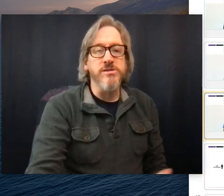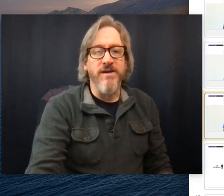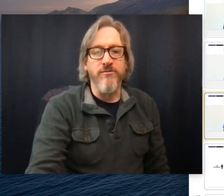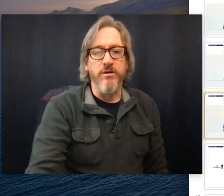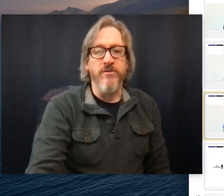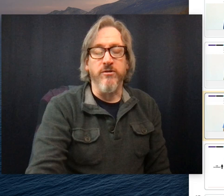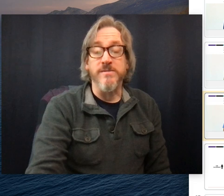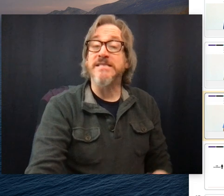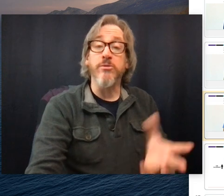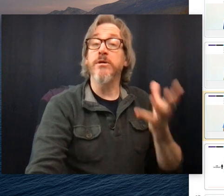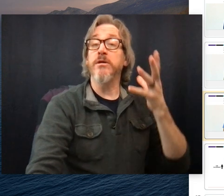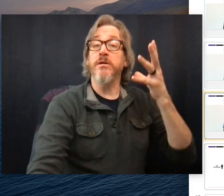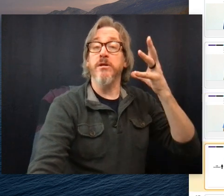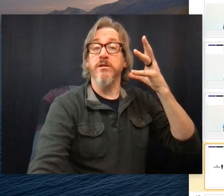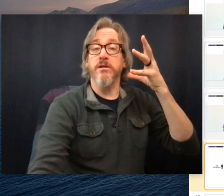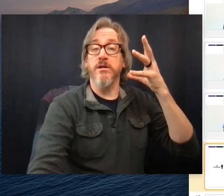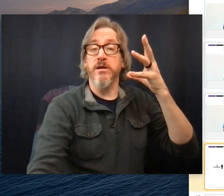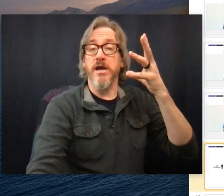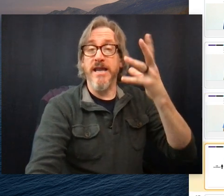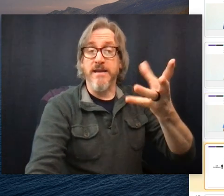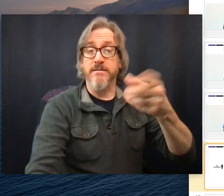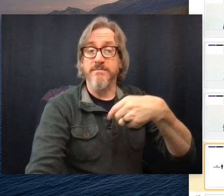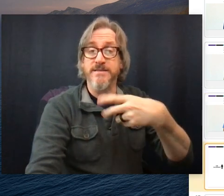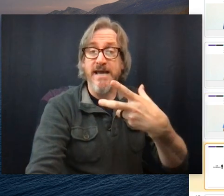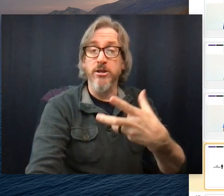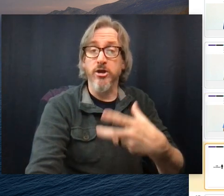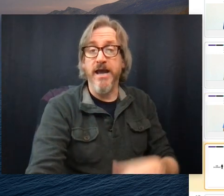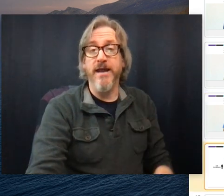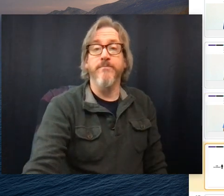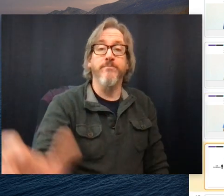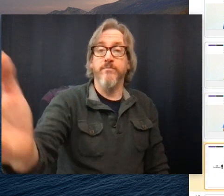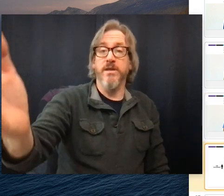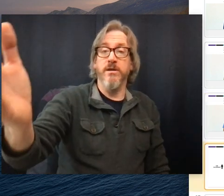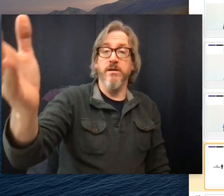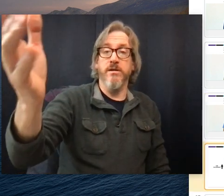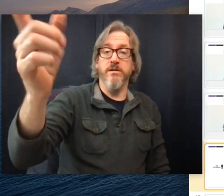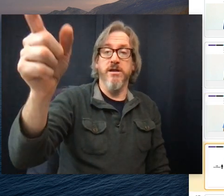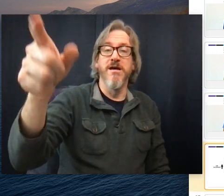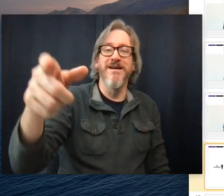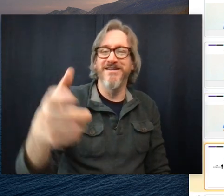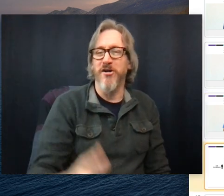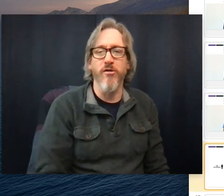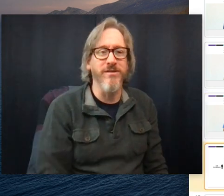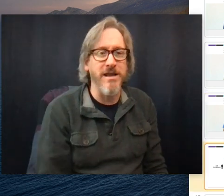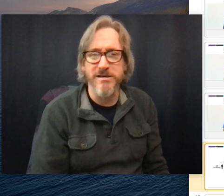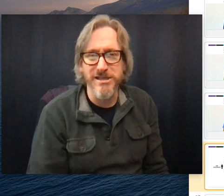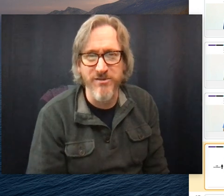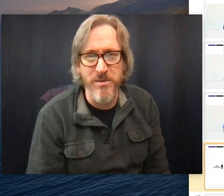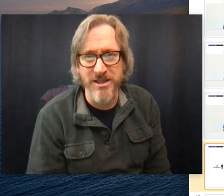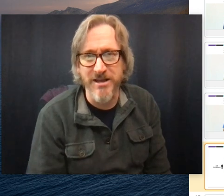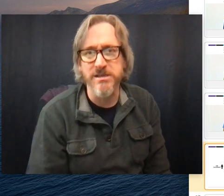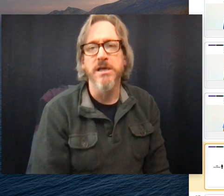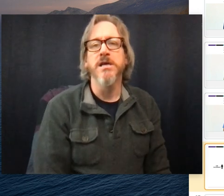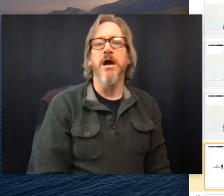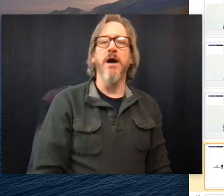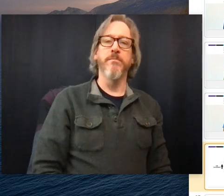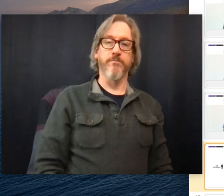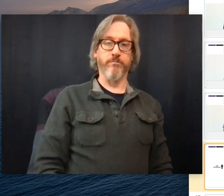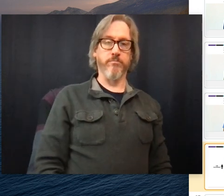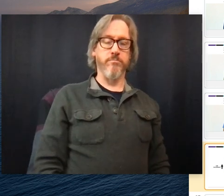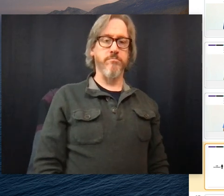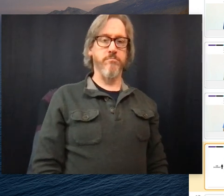So those are the 5 agreement verbs. So again, take a look at all the letters. Don't worry about the letters.